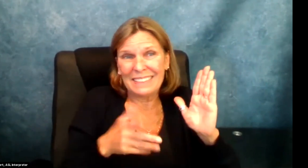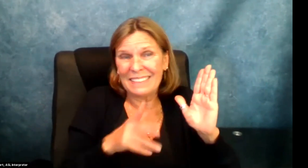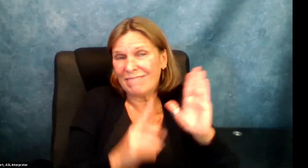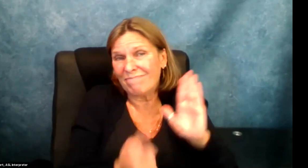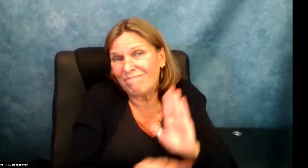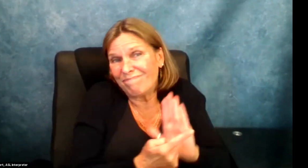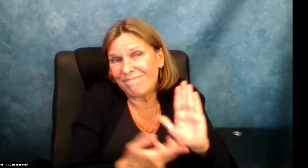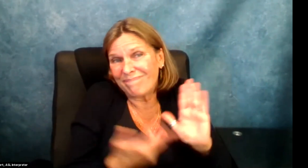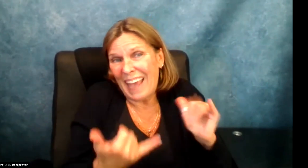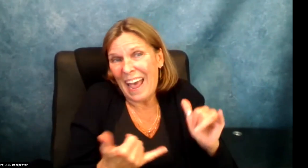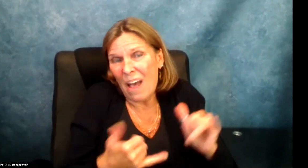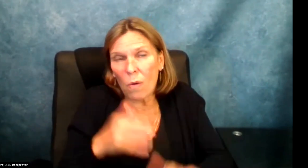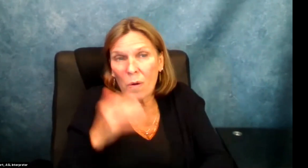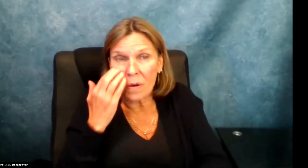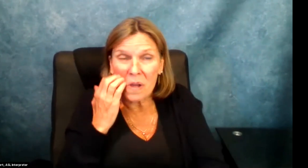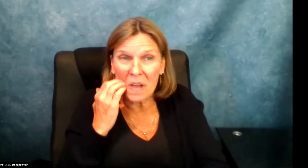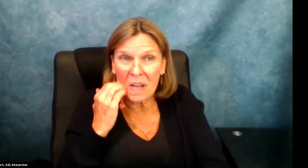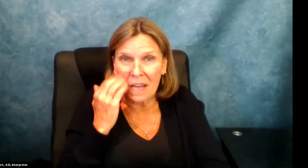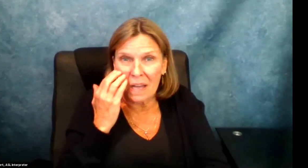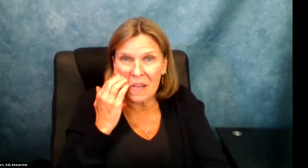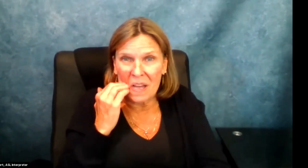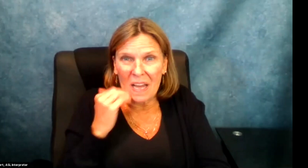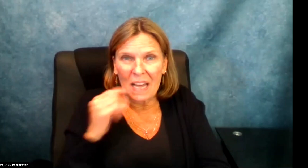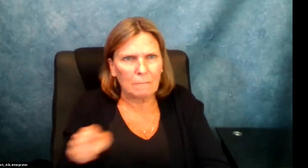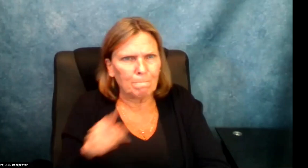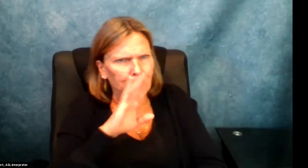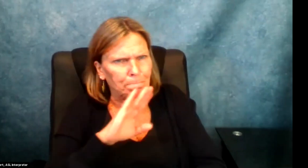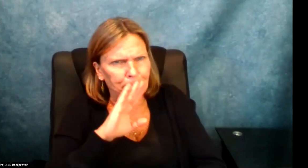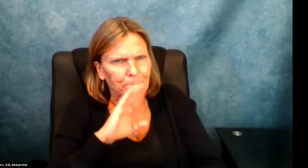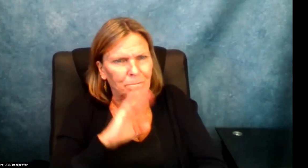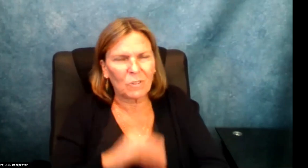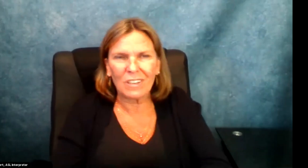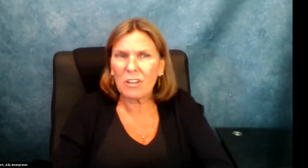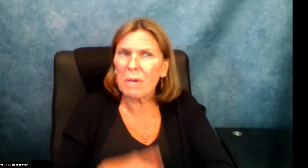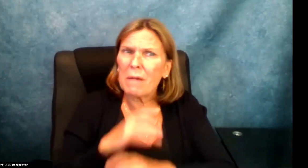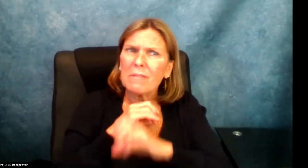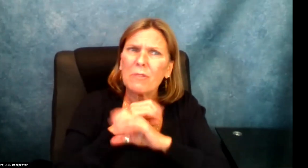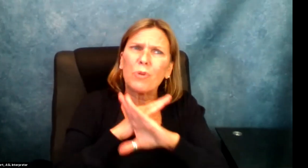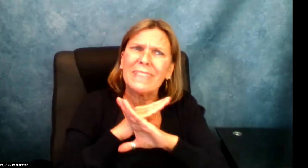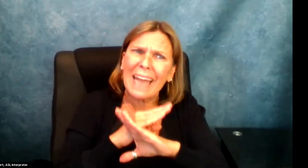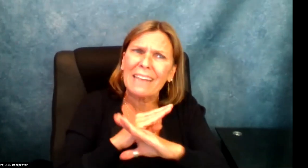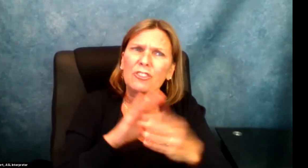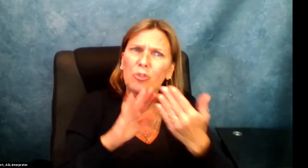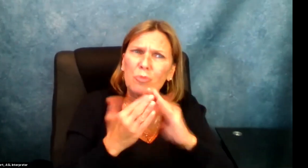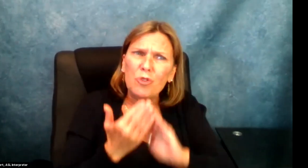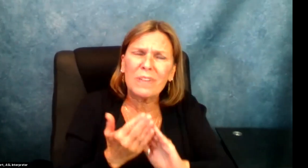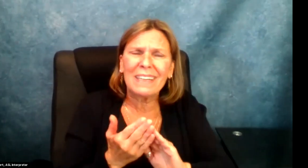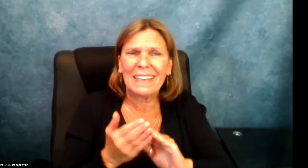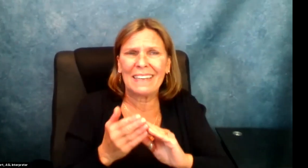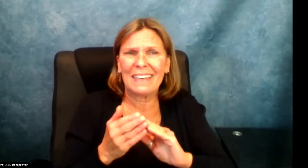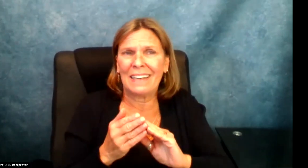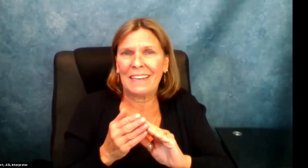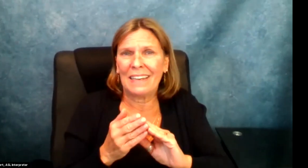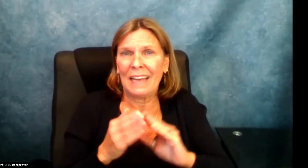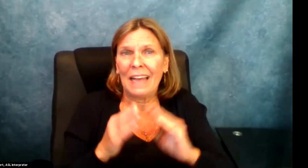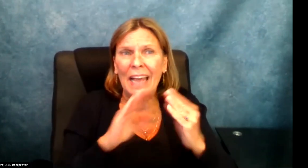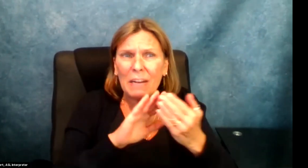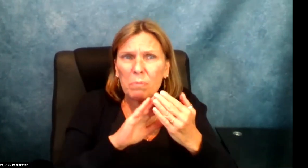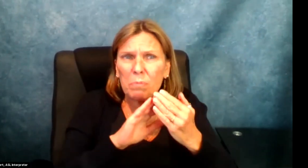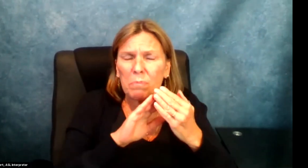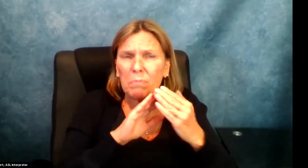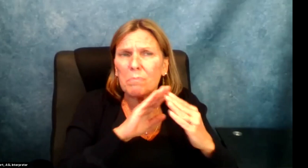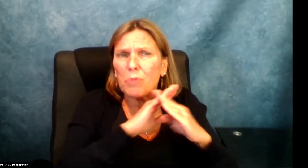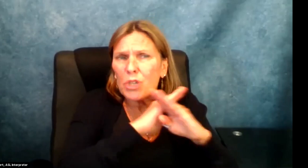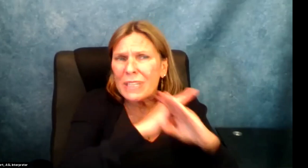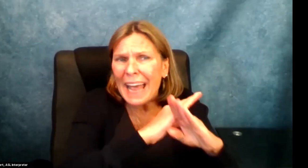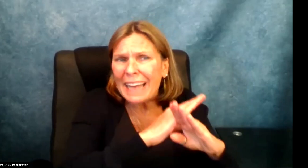But, I said that coming back to kind of protecting the community and protecting individuals that are at higher risk, this is something we need